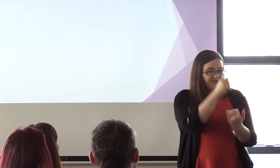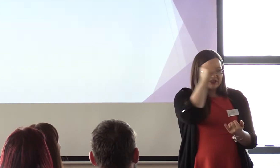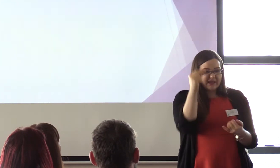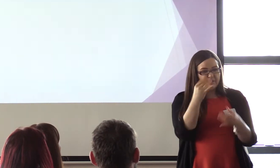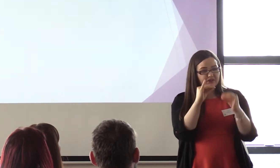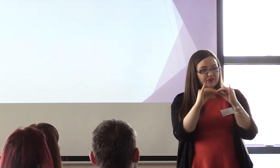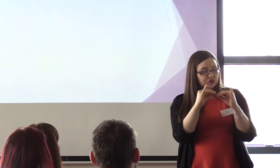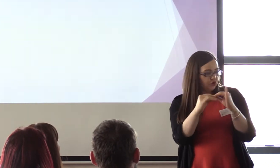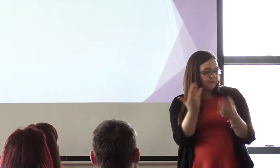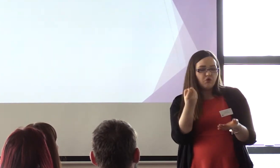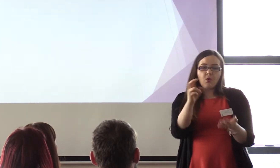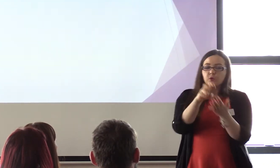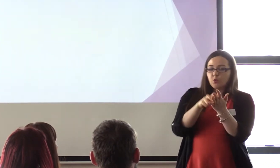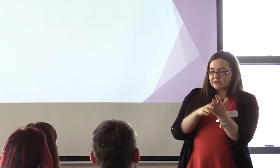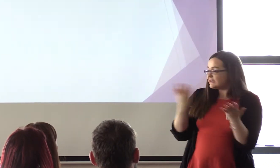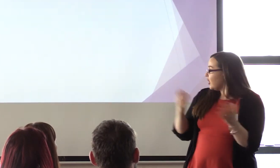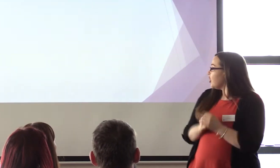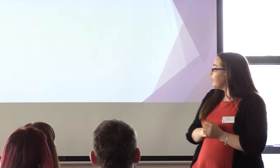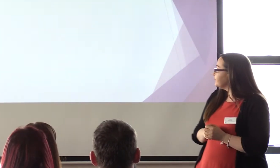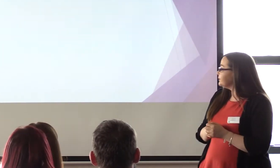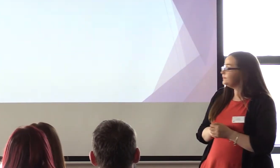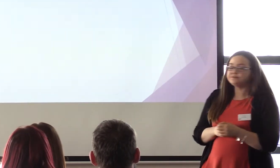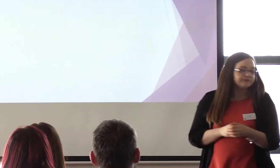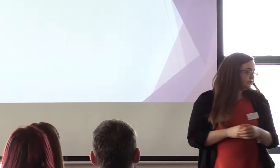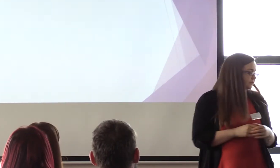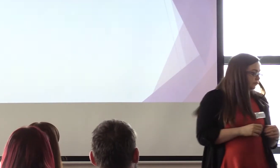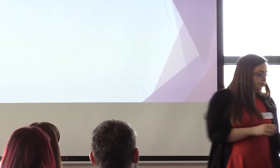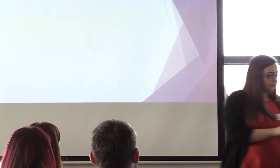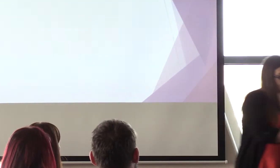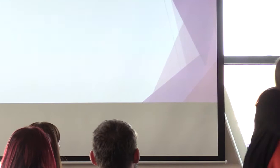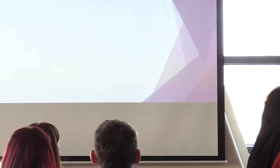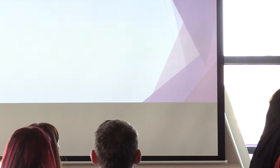what kind of access they have to supports, not only just interpreters but also note takers.